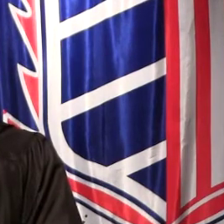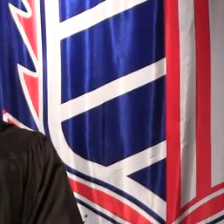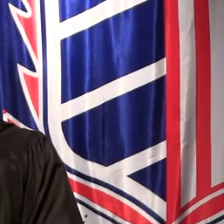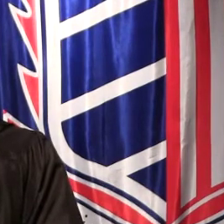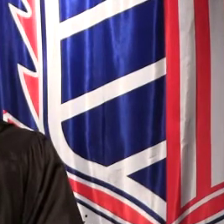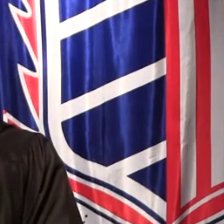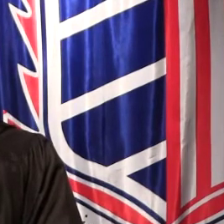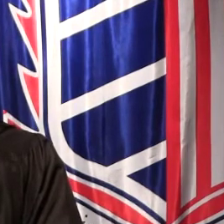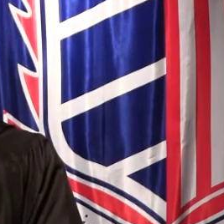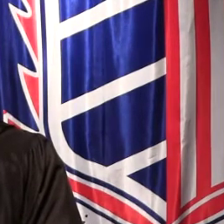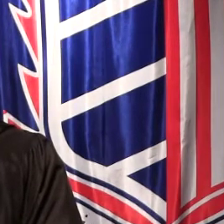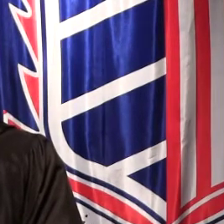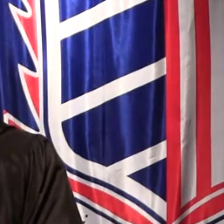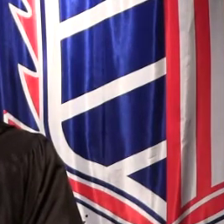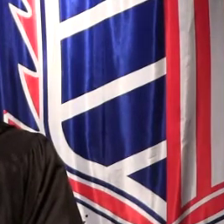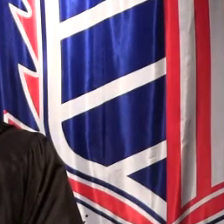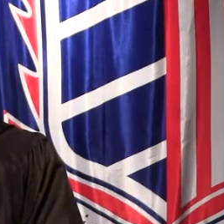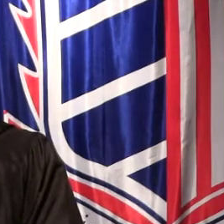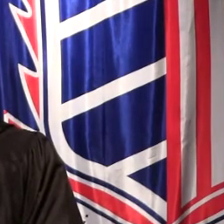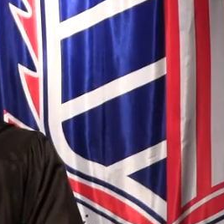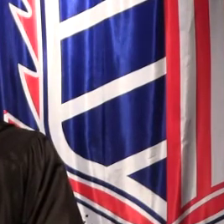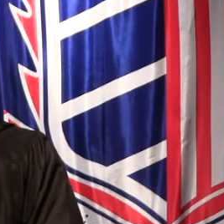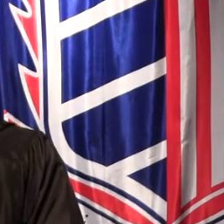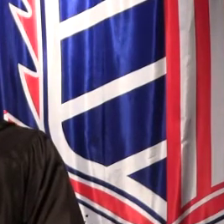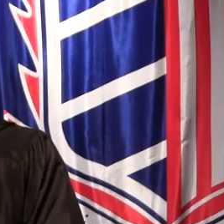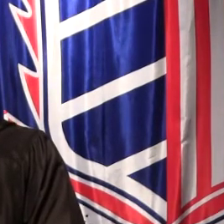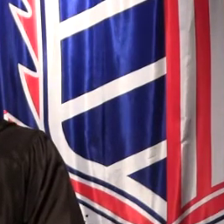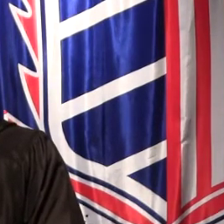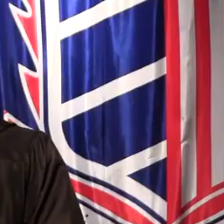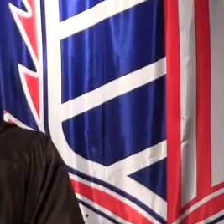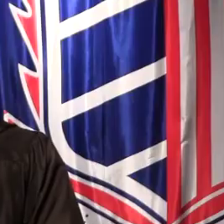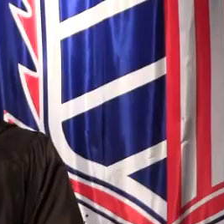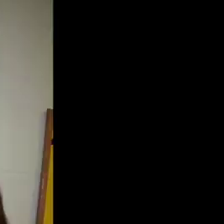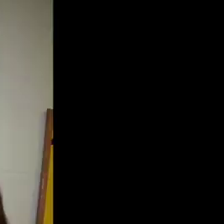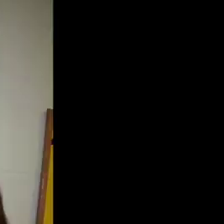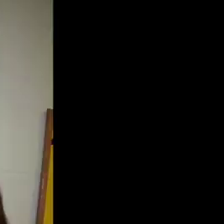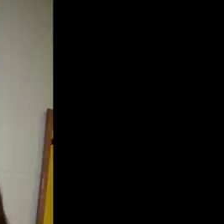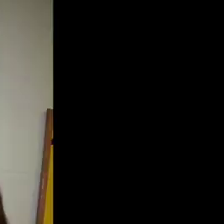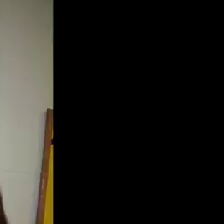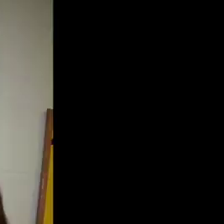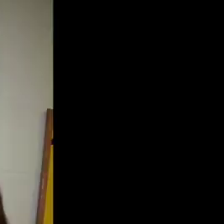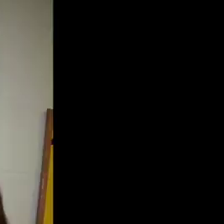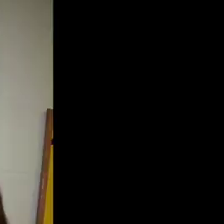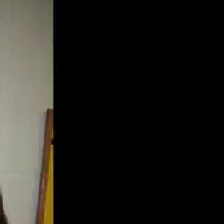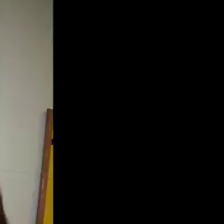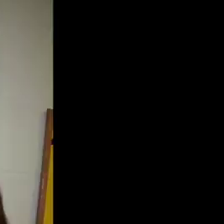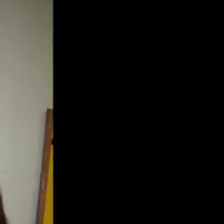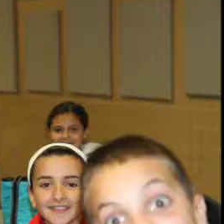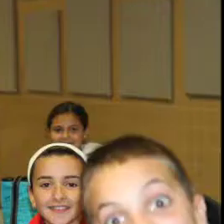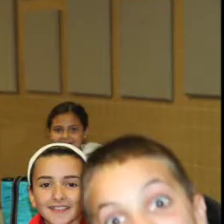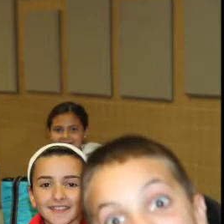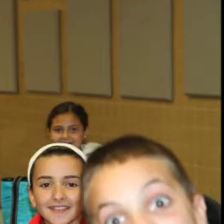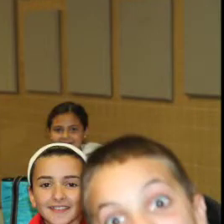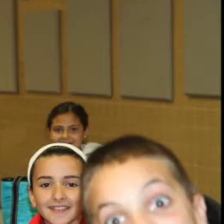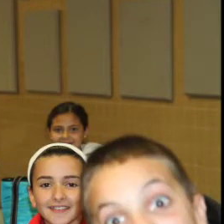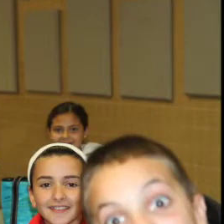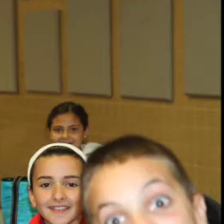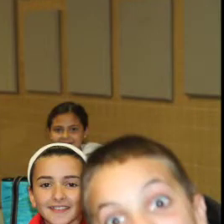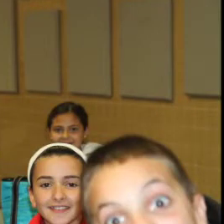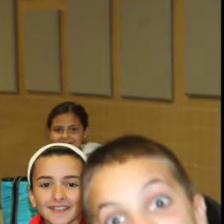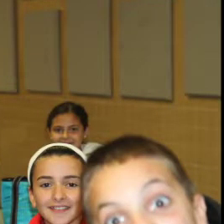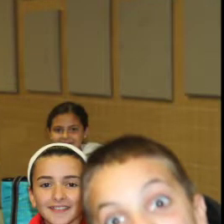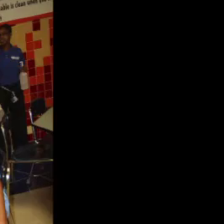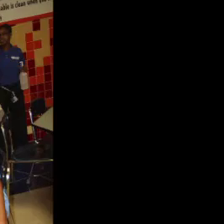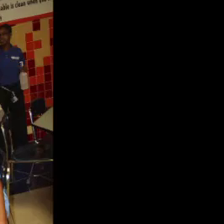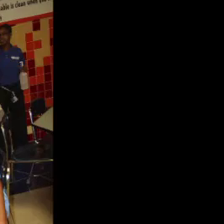children on behalf of our schools is an educator. We thank you. You have taken advantage of our intentional programming